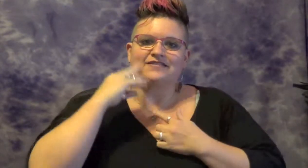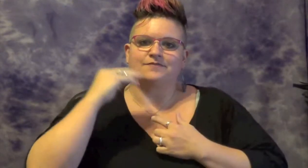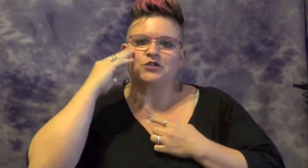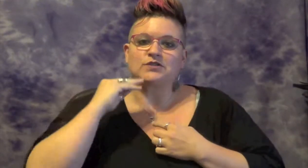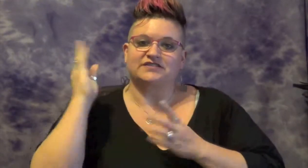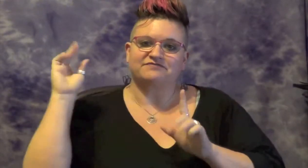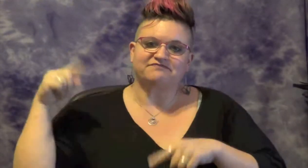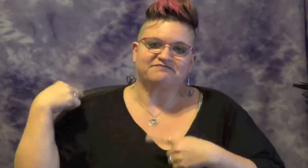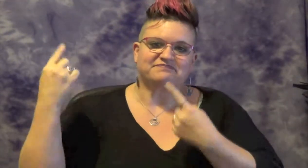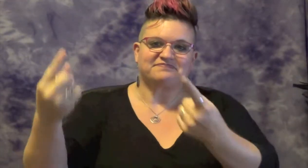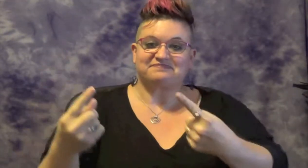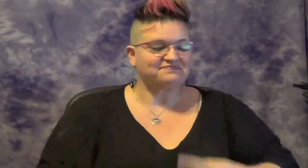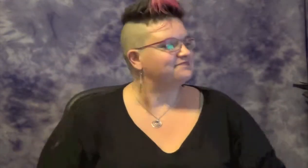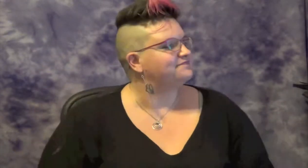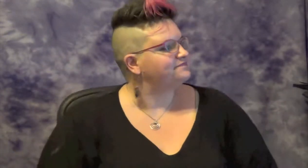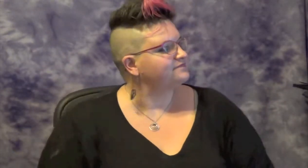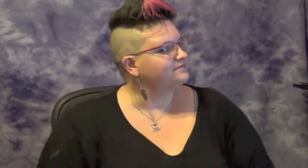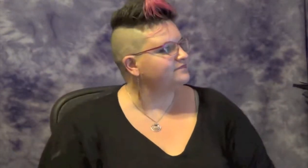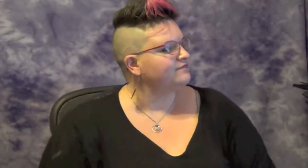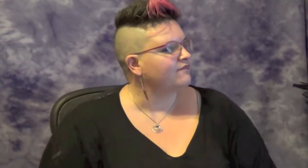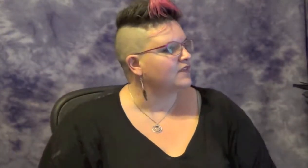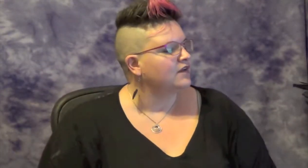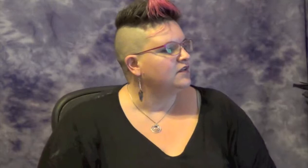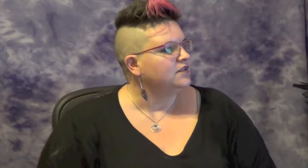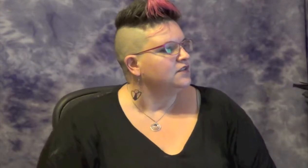your experiences that you've had throughout your lifetime.